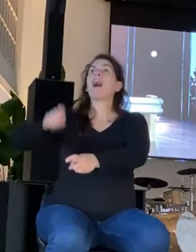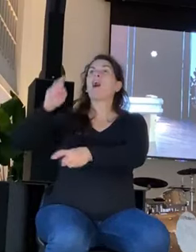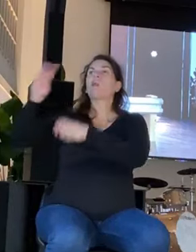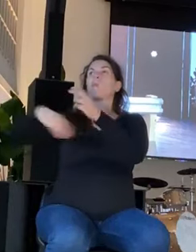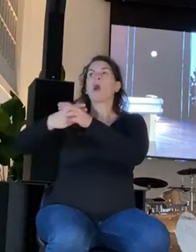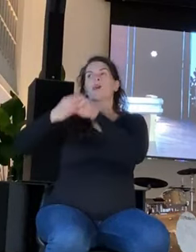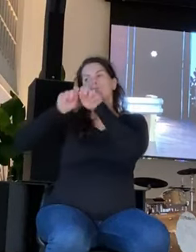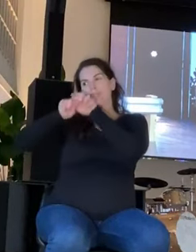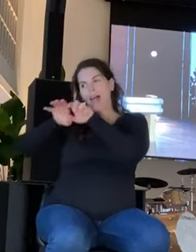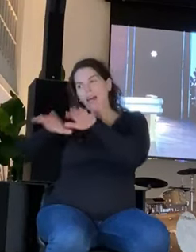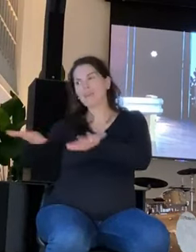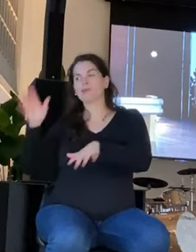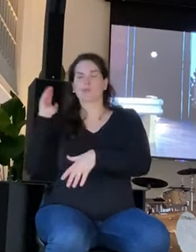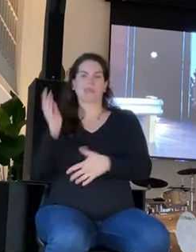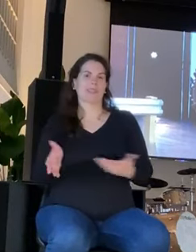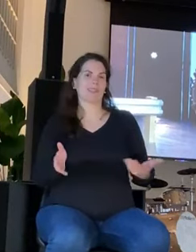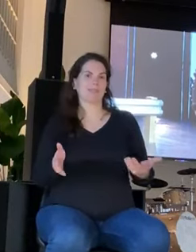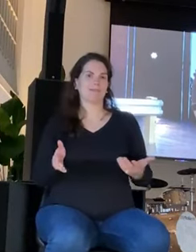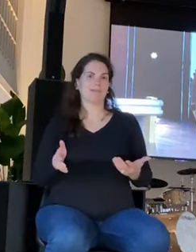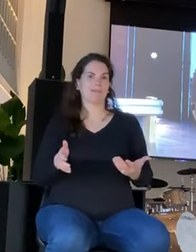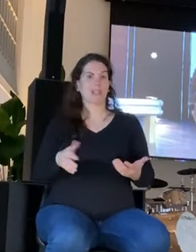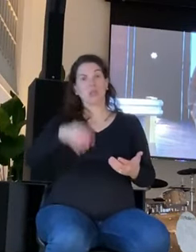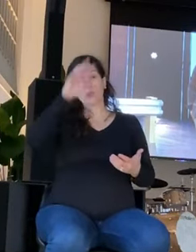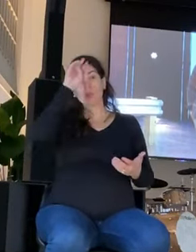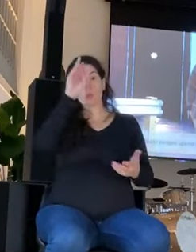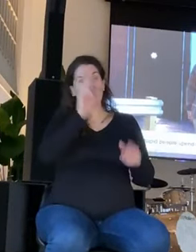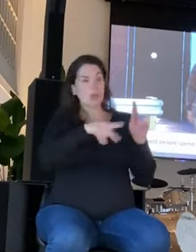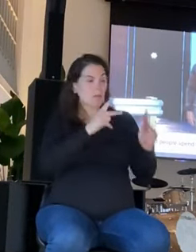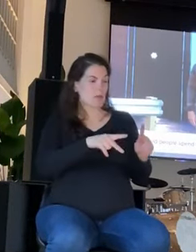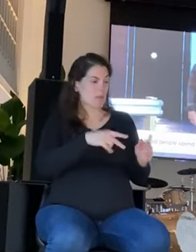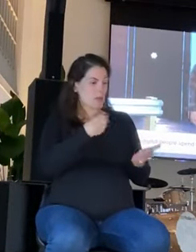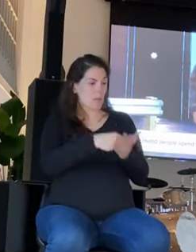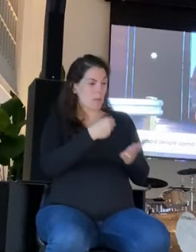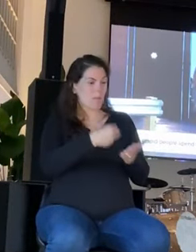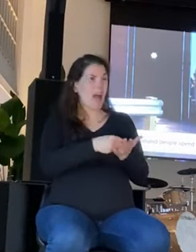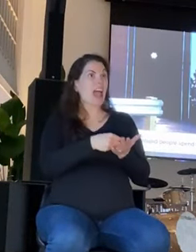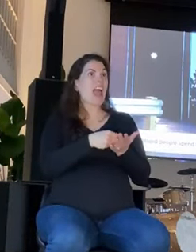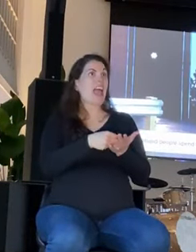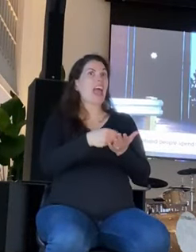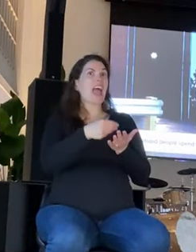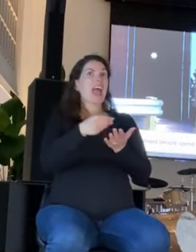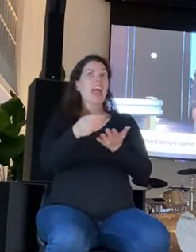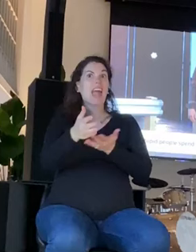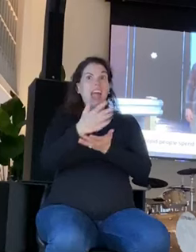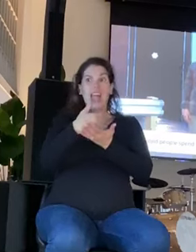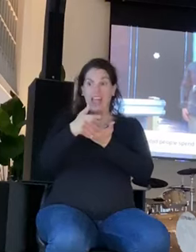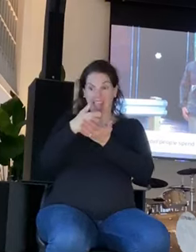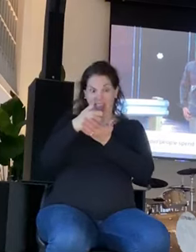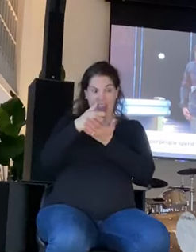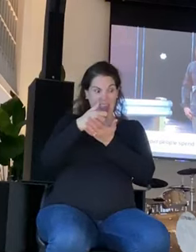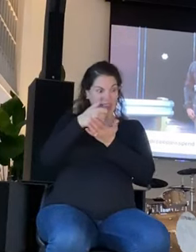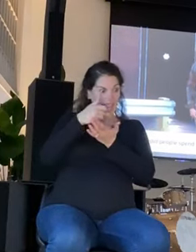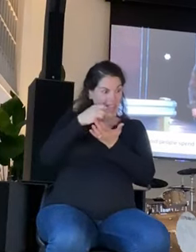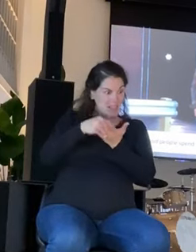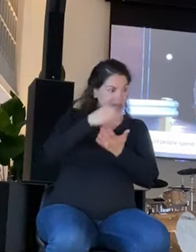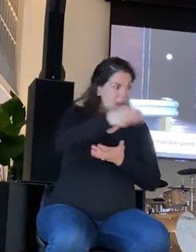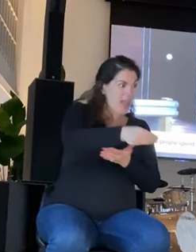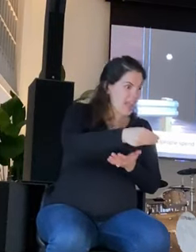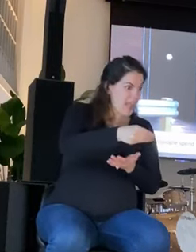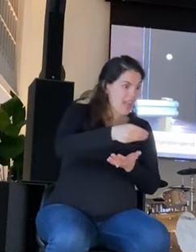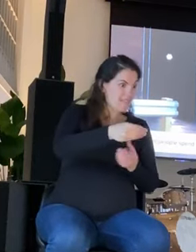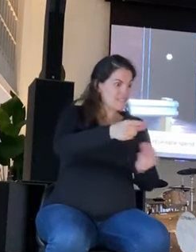in Proverbs 21:20, stupid people spend their money as fast as they get it. Hashtag don't be stupid, right? Don't spend all your